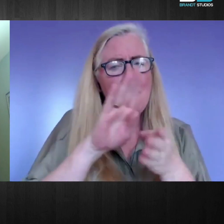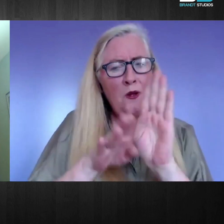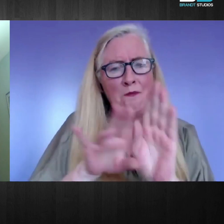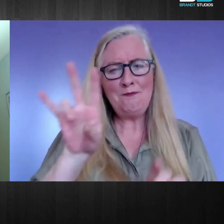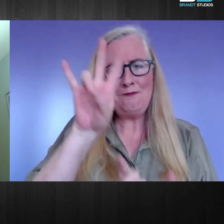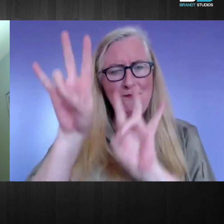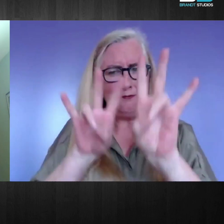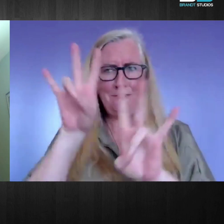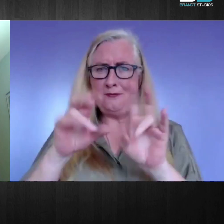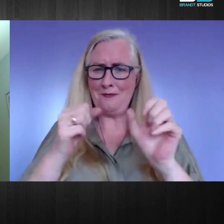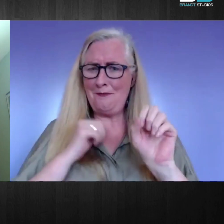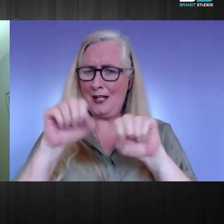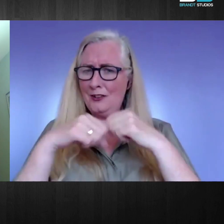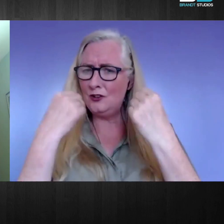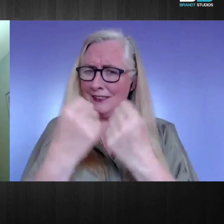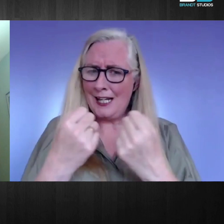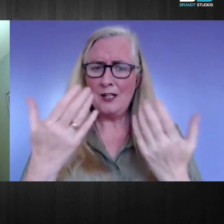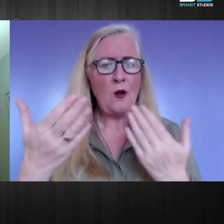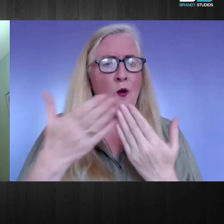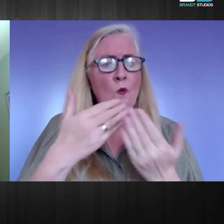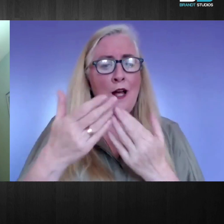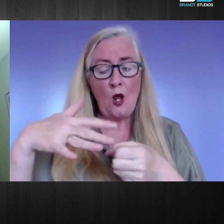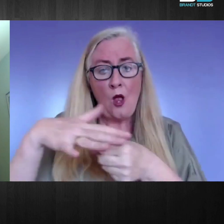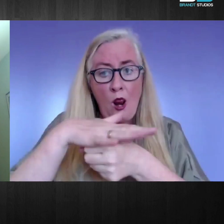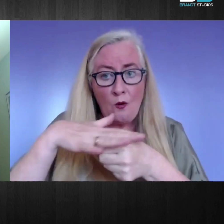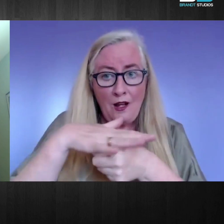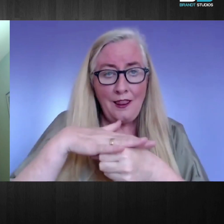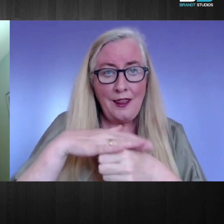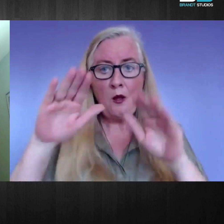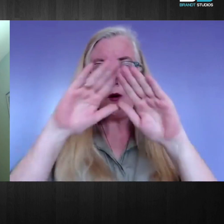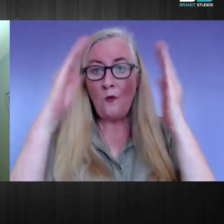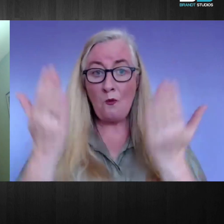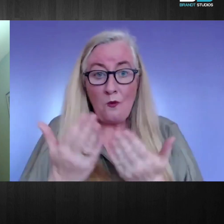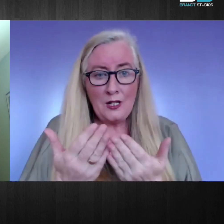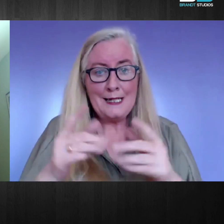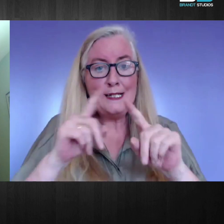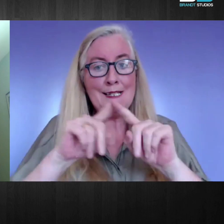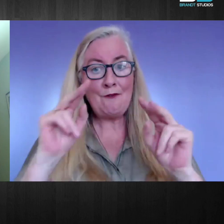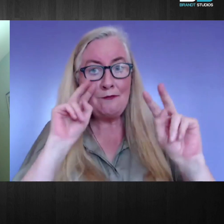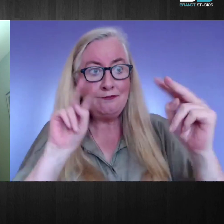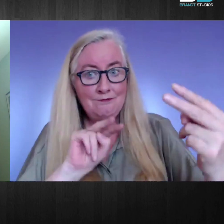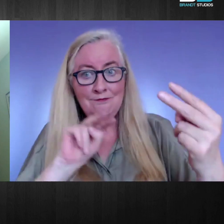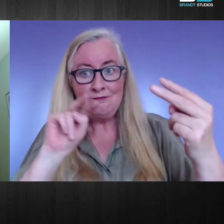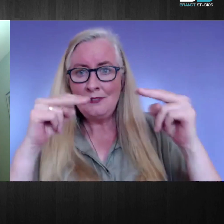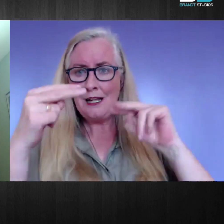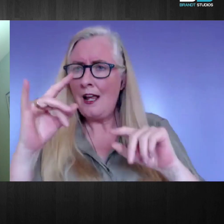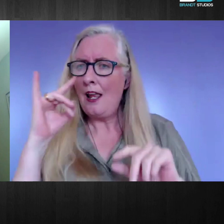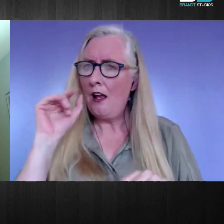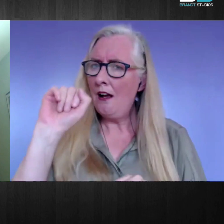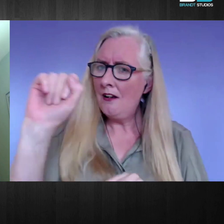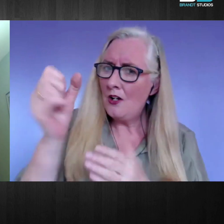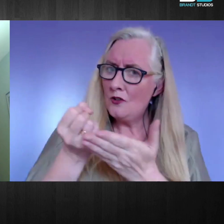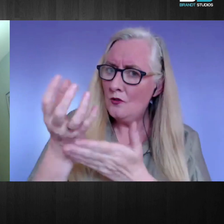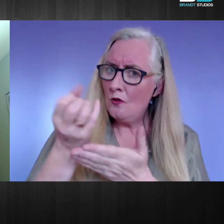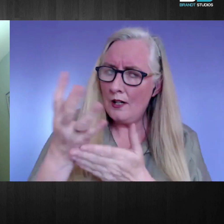local and global issues affecting them, take on different perspectives as a result of hearing other people's stories and discussing things as a